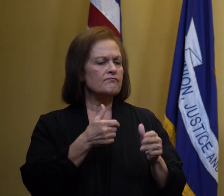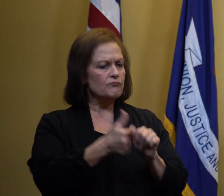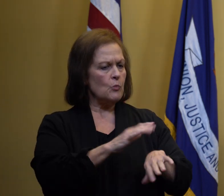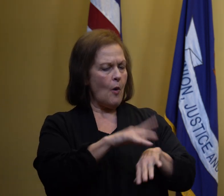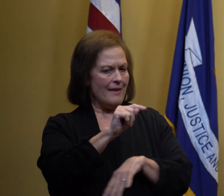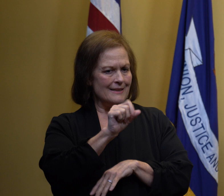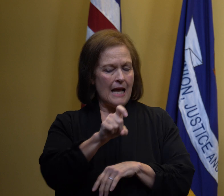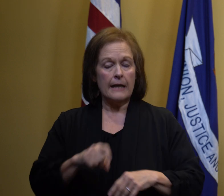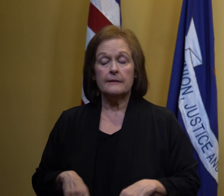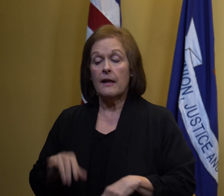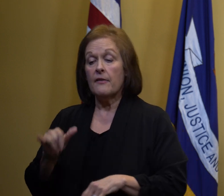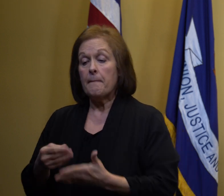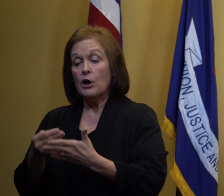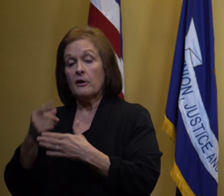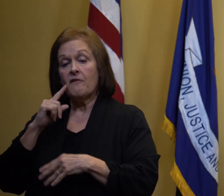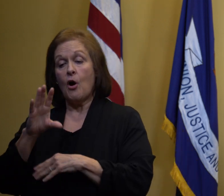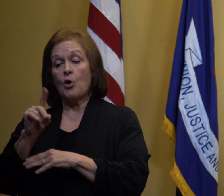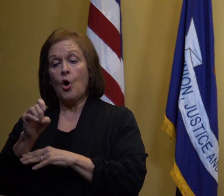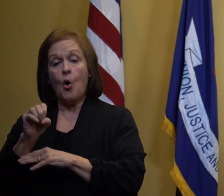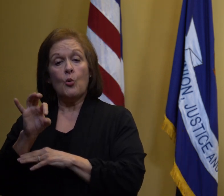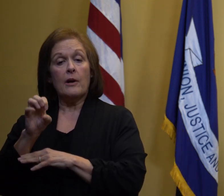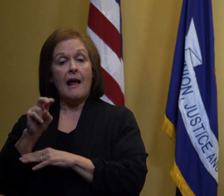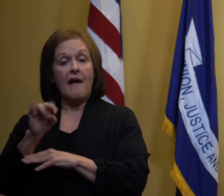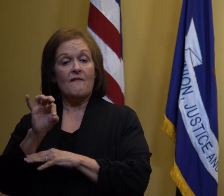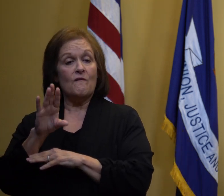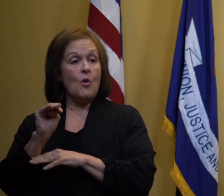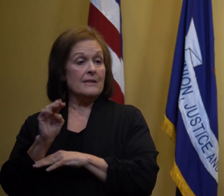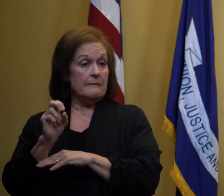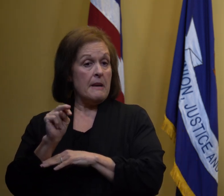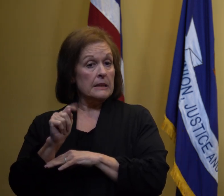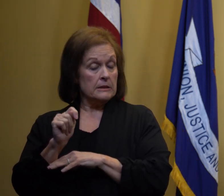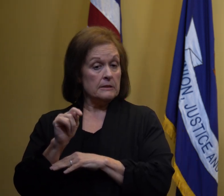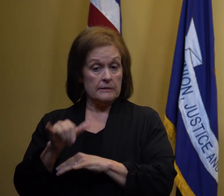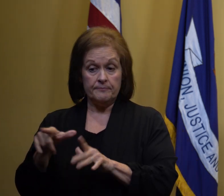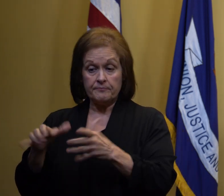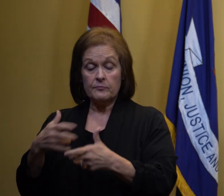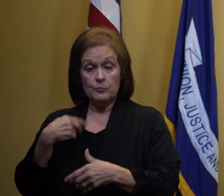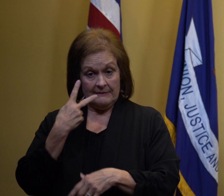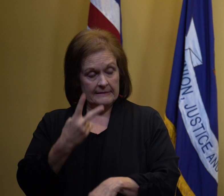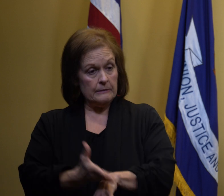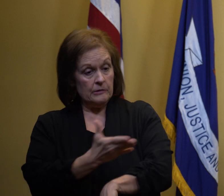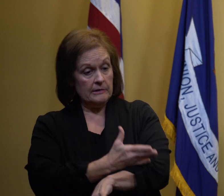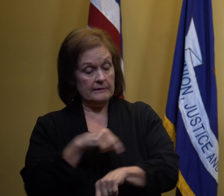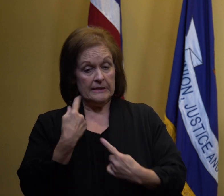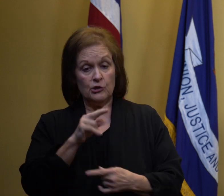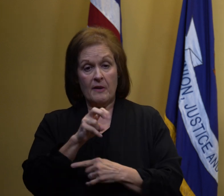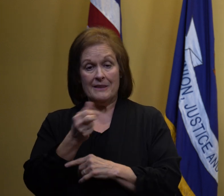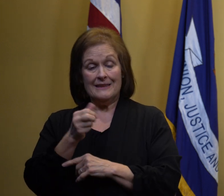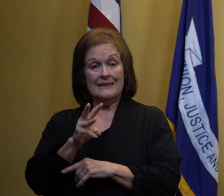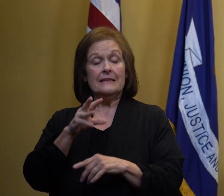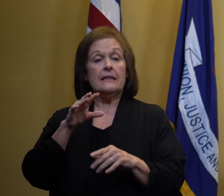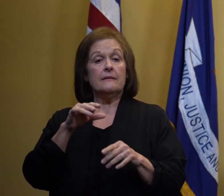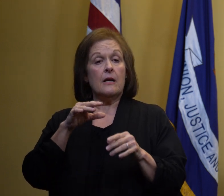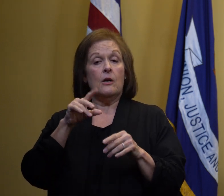the budget of code enforcement. And we've just seen, again, progress here. As of November 15th,